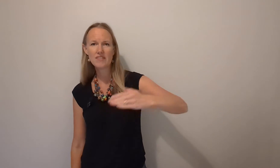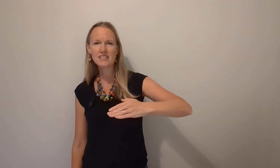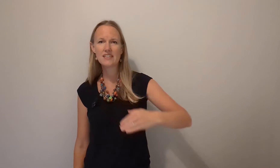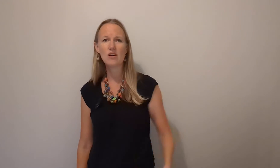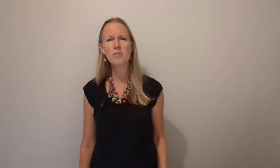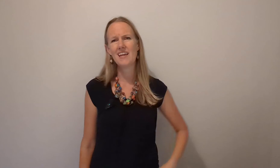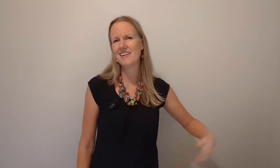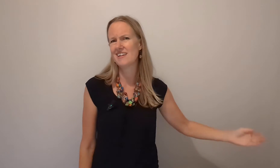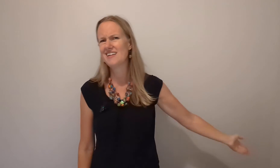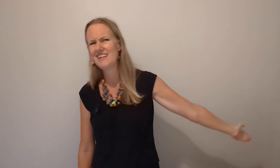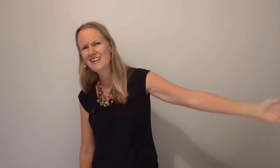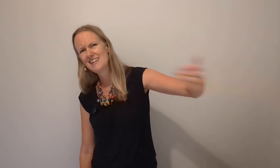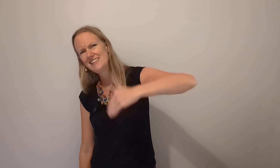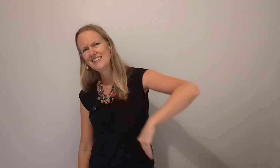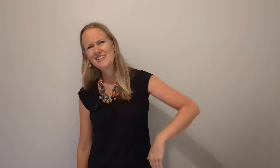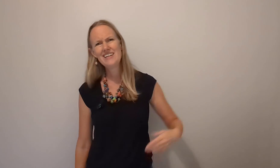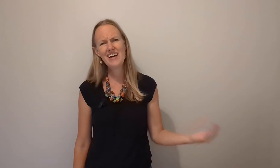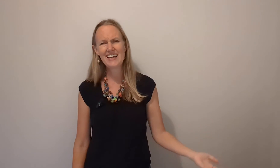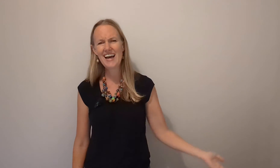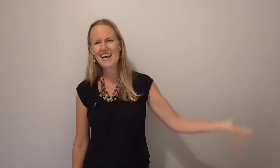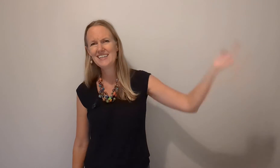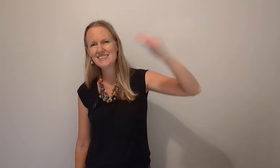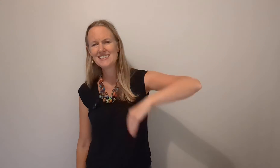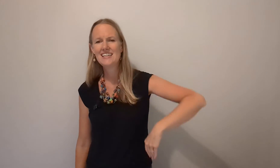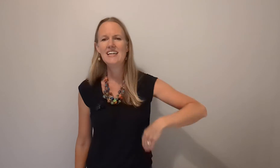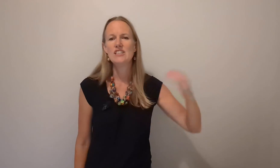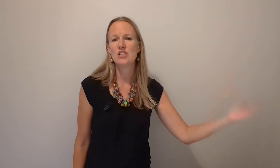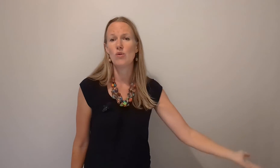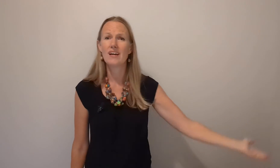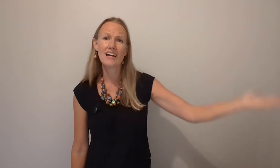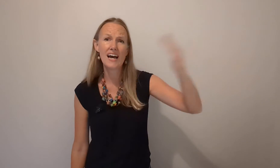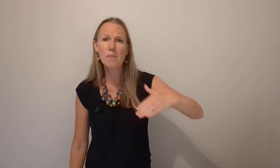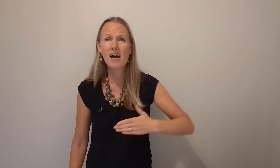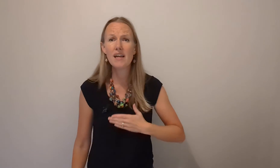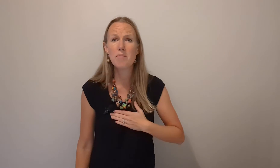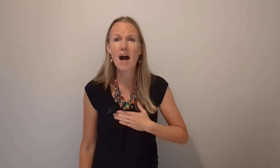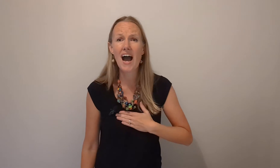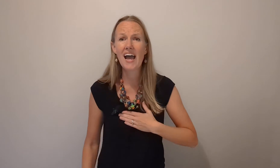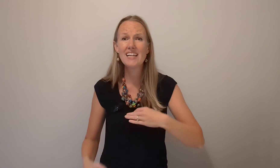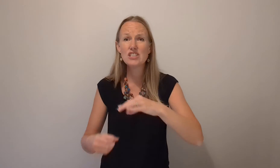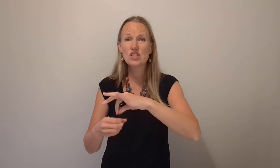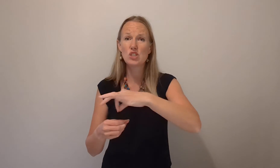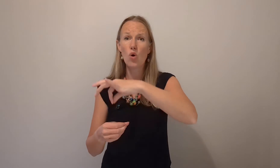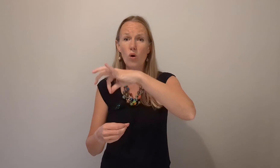even seen an open hand. You're kind of like, come on, guys. So come on, my